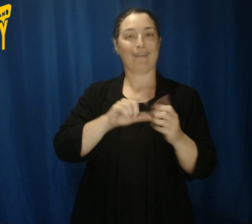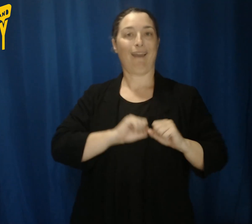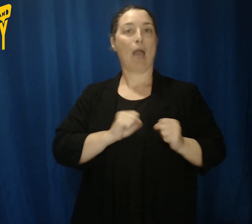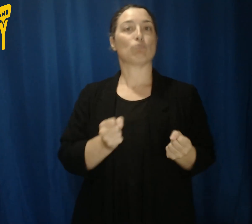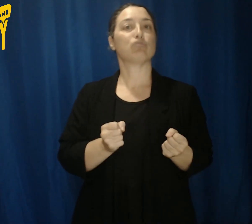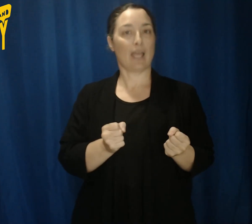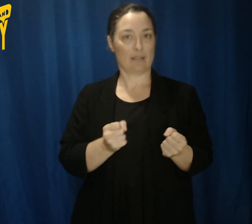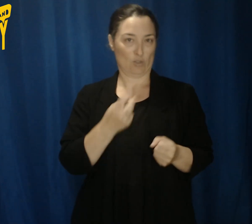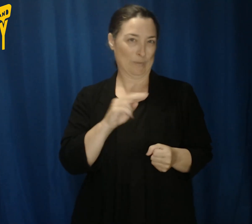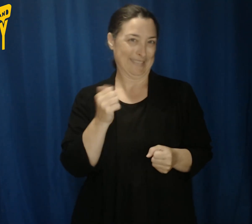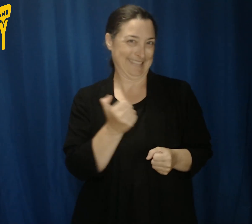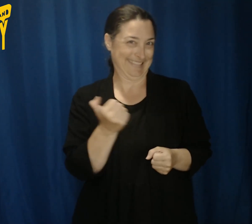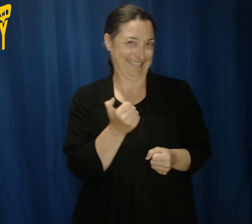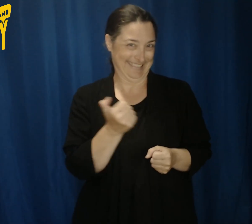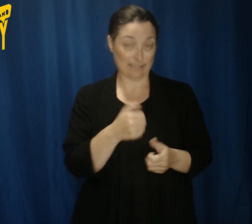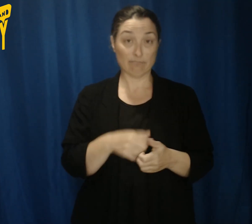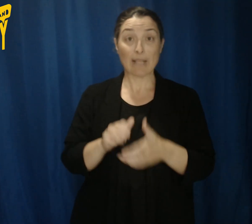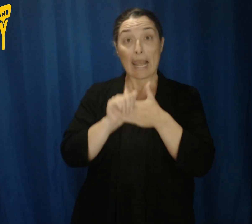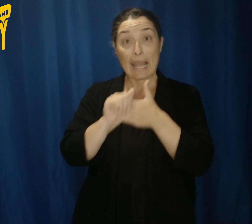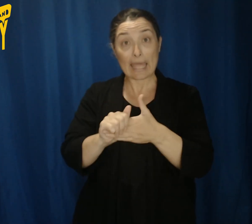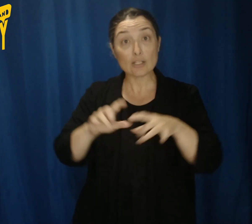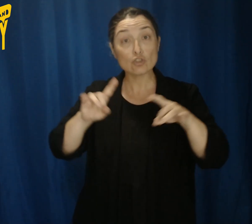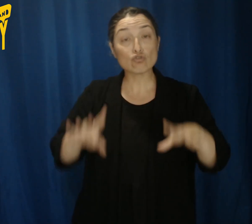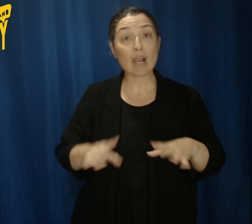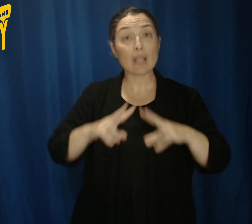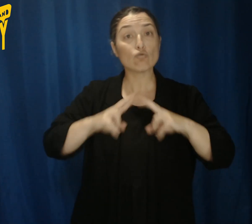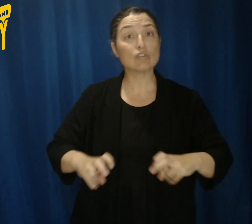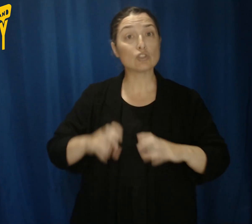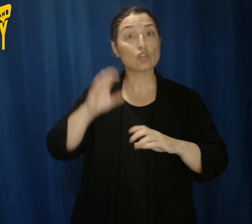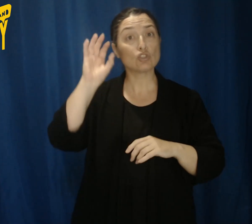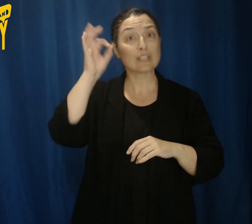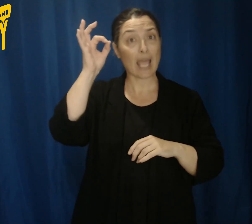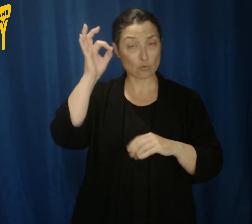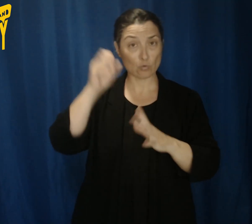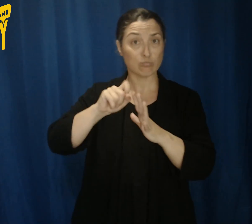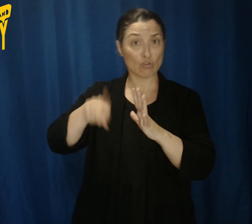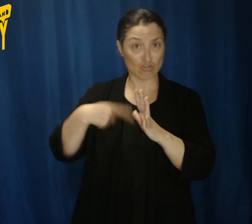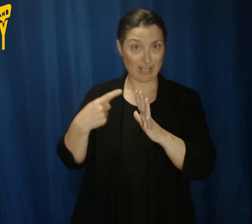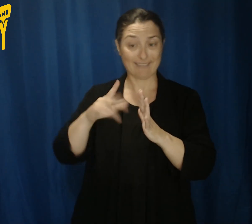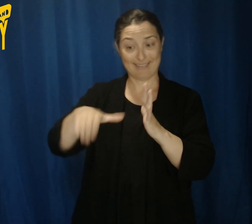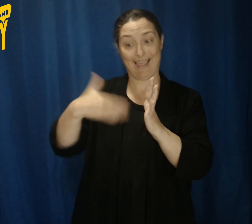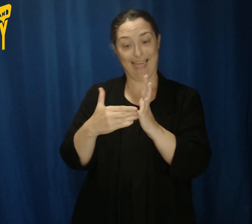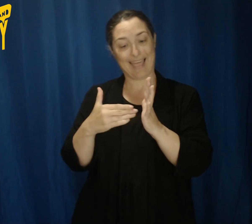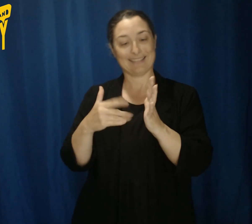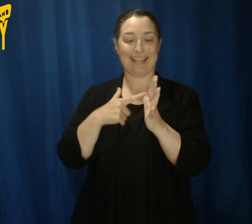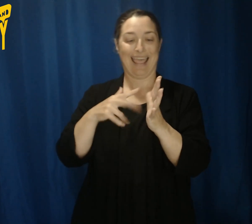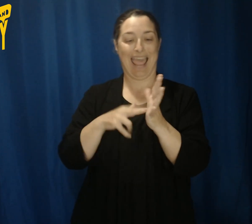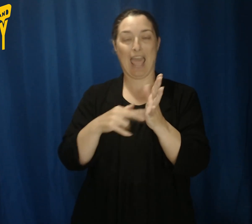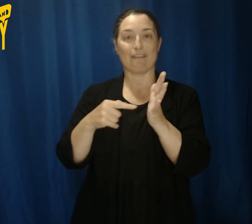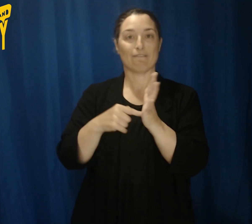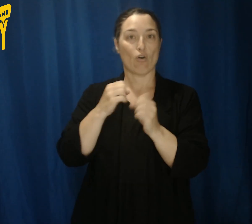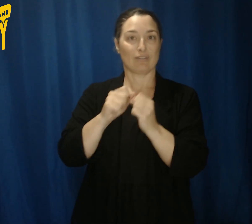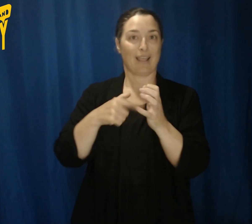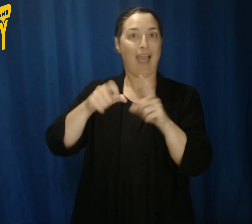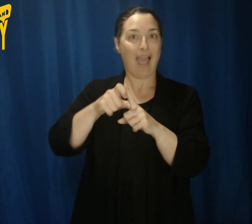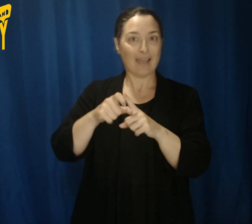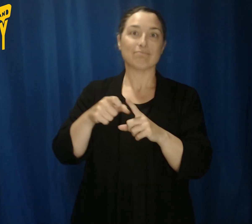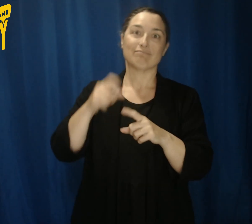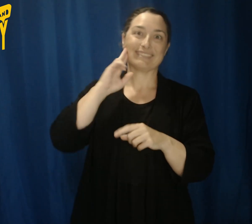2016, led the Australian Research Council project The Last Avant-Garde Deaf Disability Performance around Australia. Kath